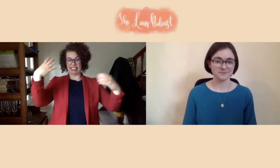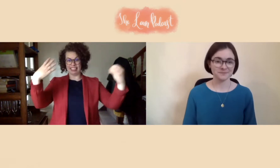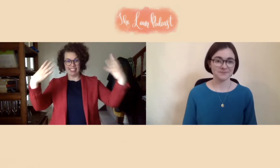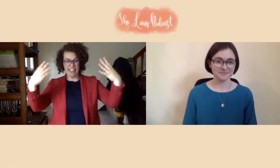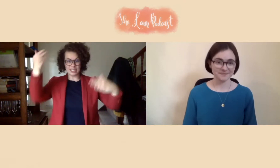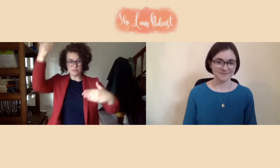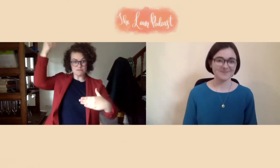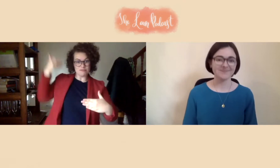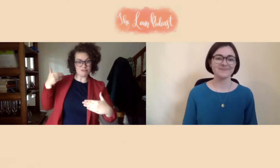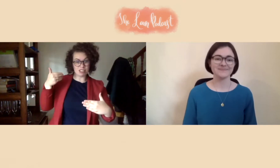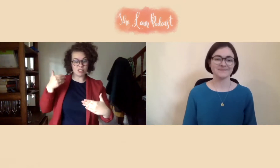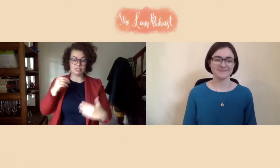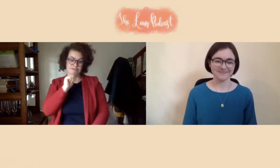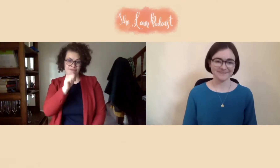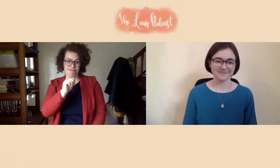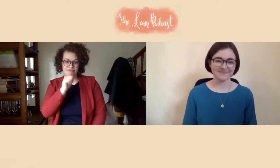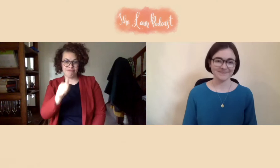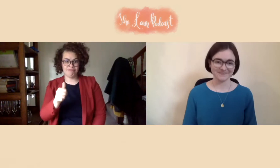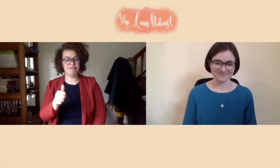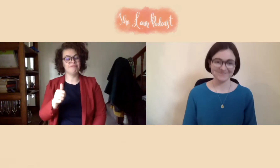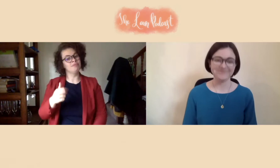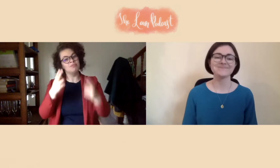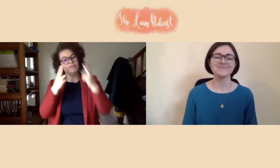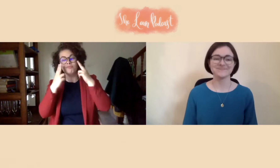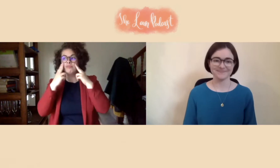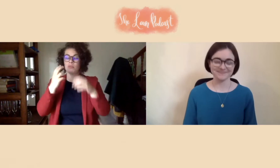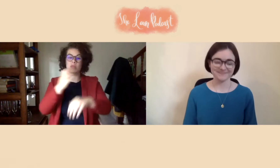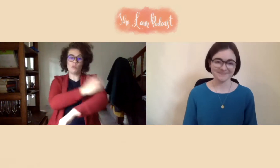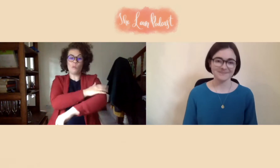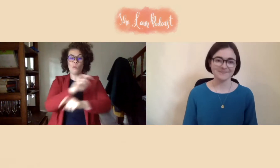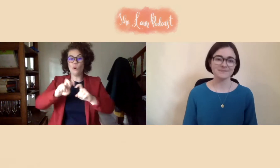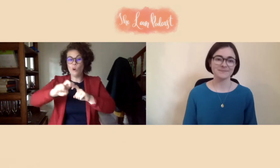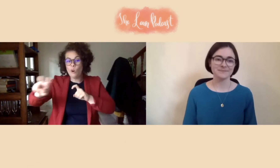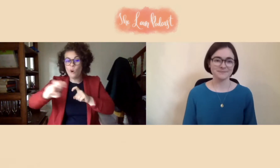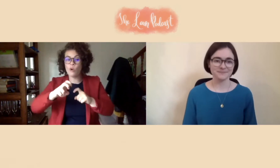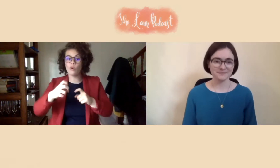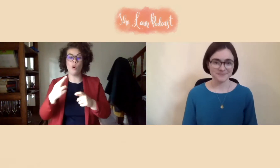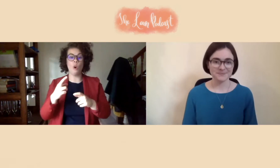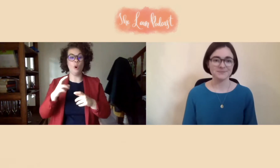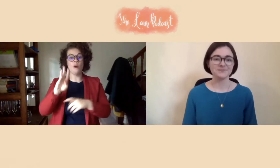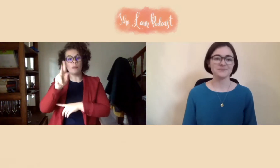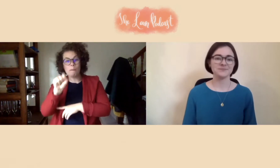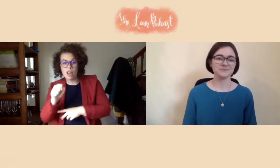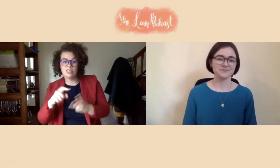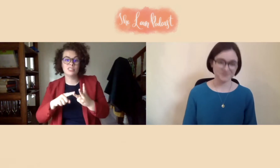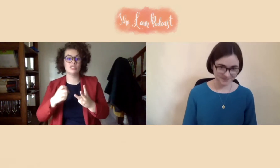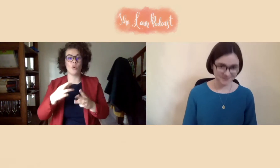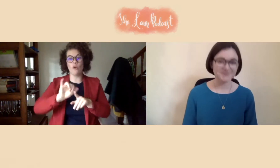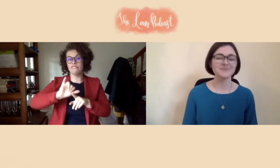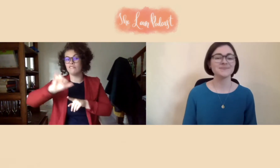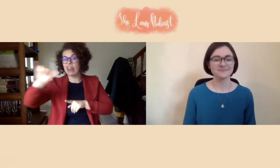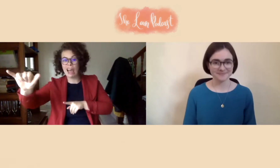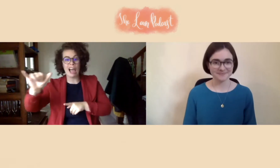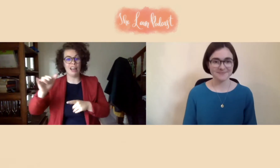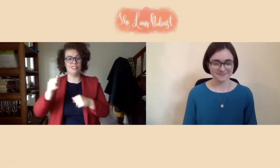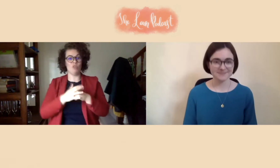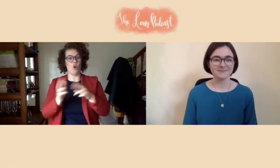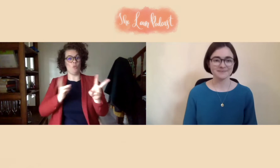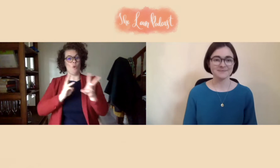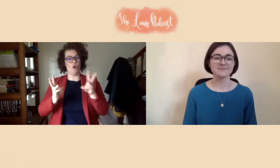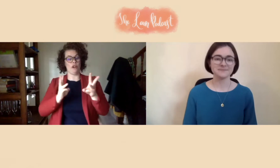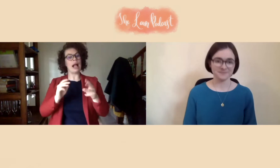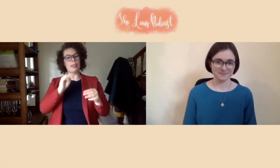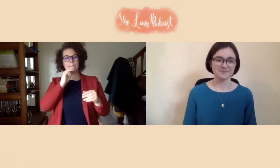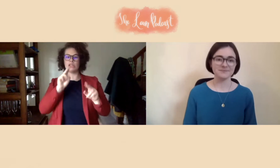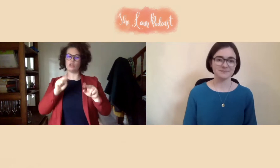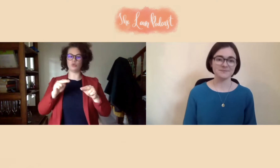either walk to work or get a bus to work or go to the airport and fly to work. And that is like distancing yourself from the job in